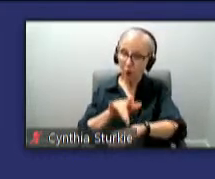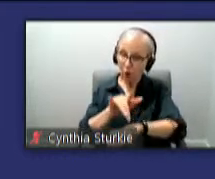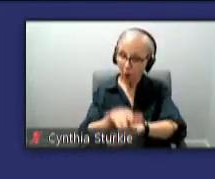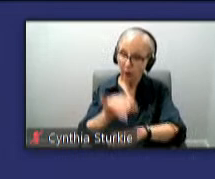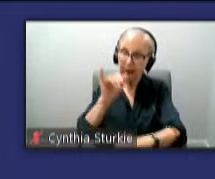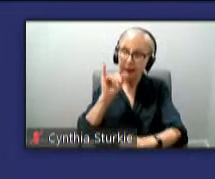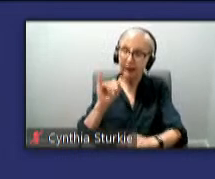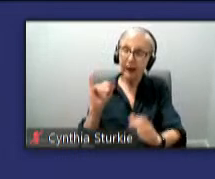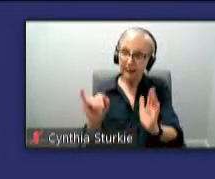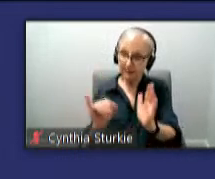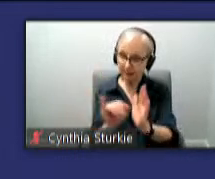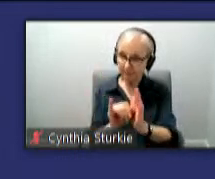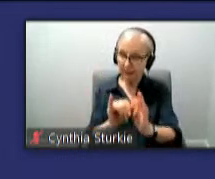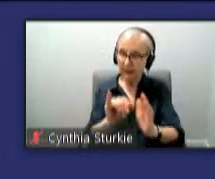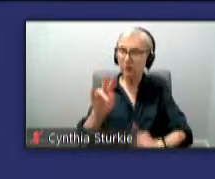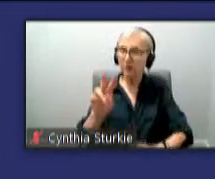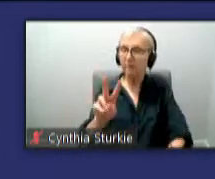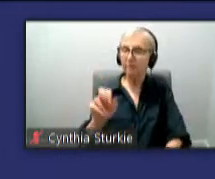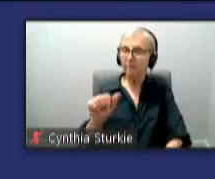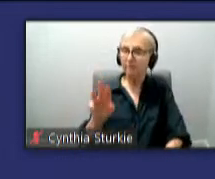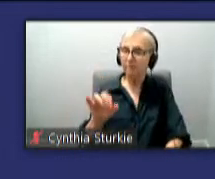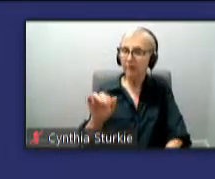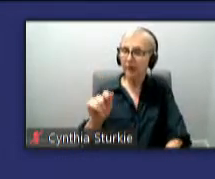in our state.